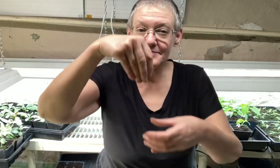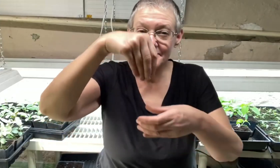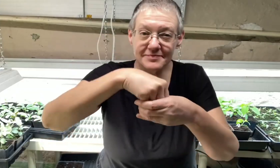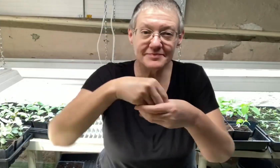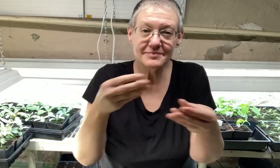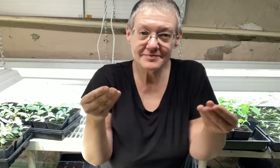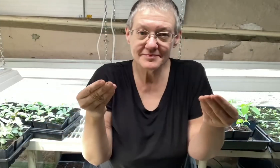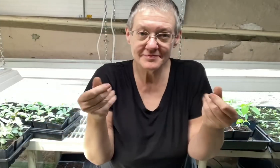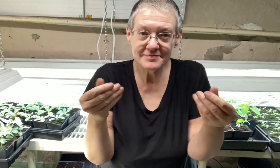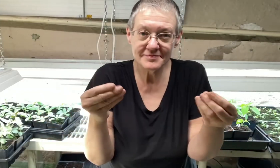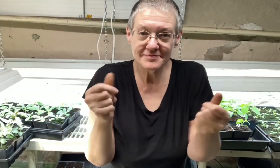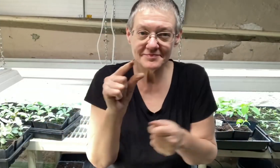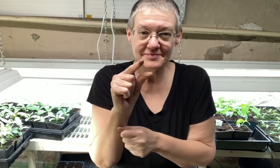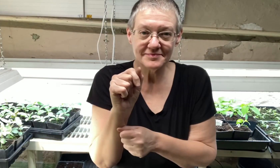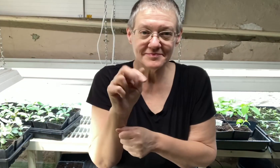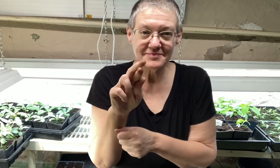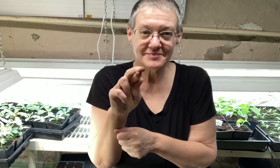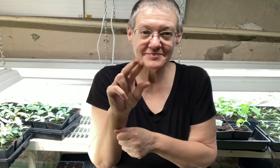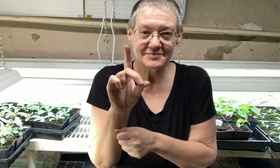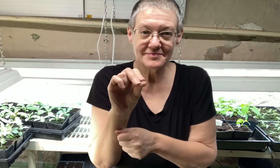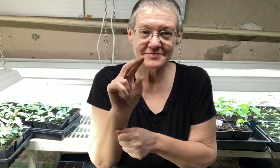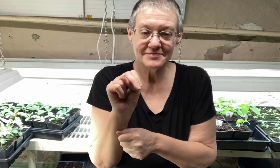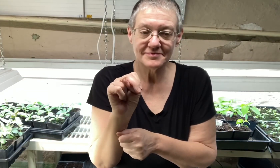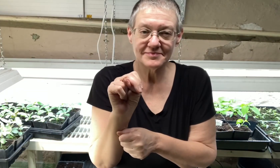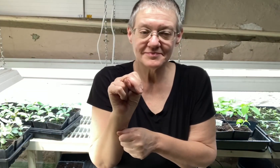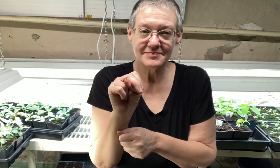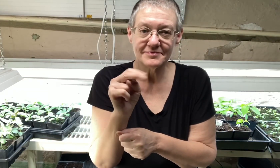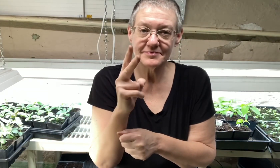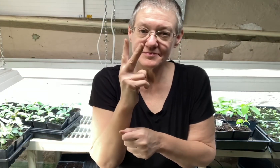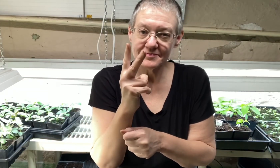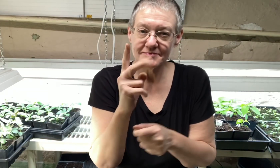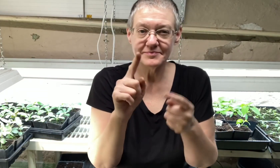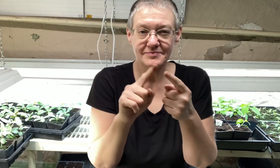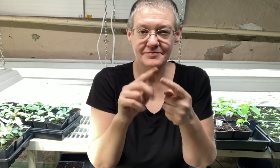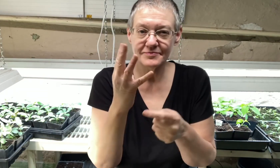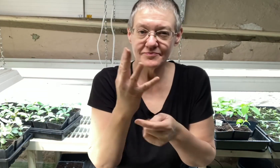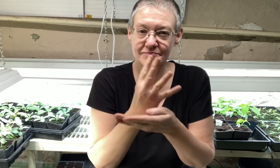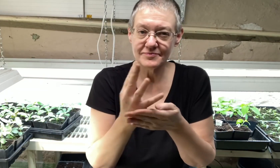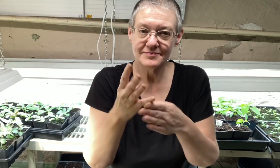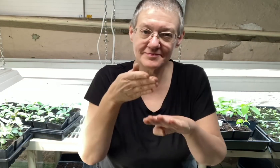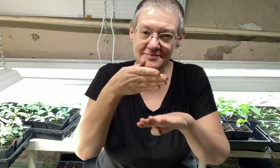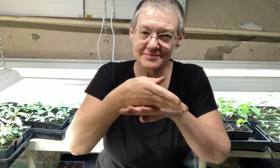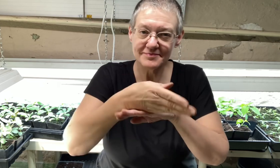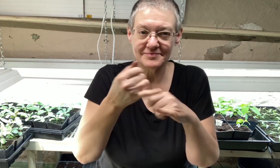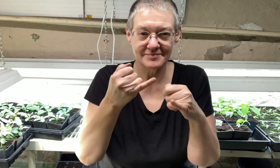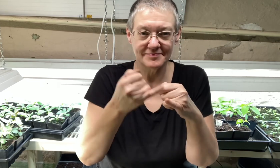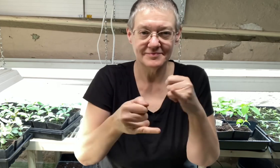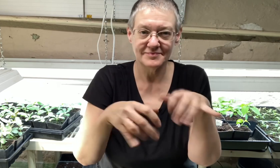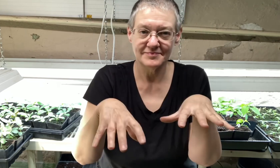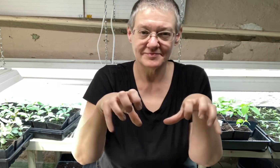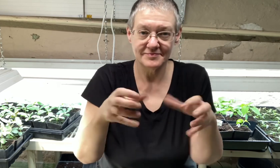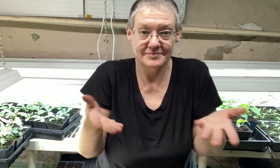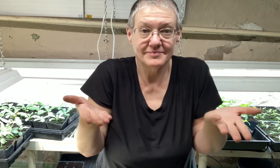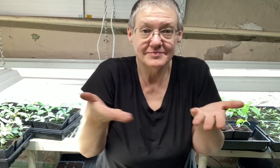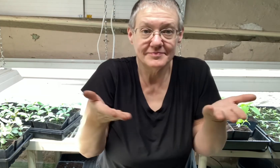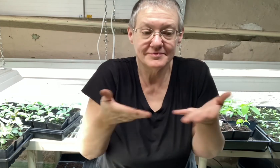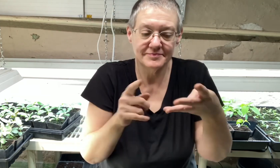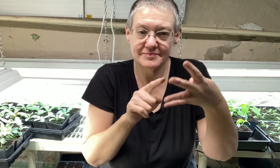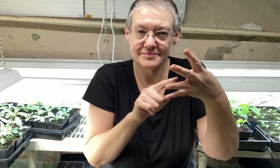And we're going to put them out into the garden 2 to 4 weeks after the last frost.